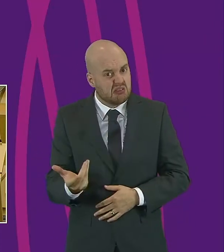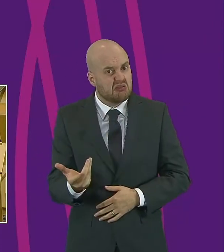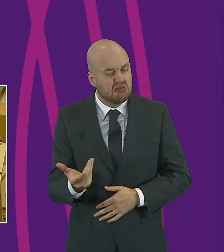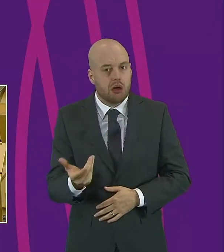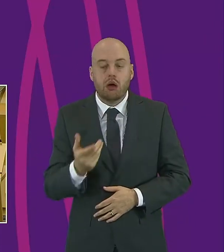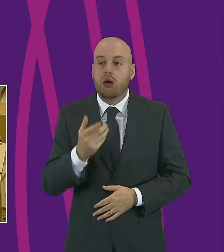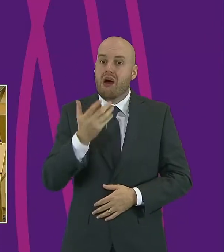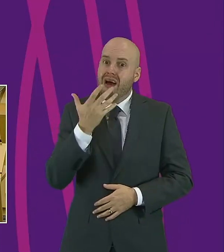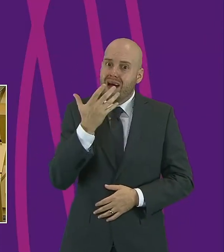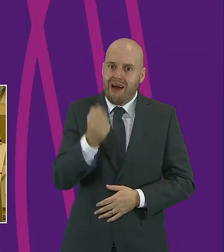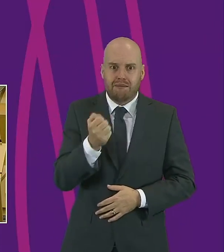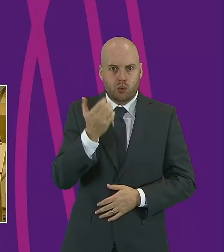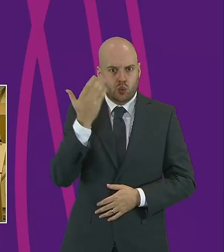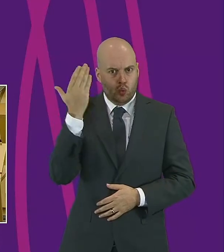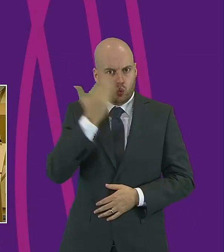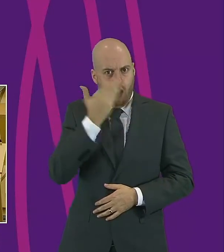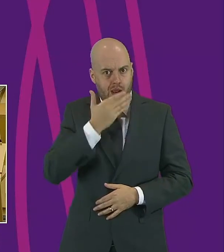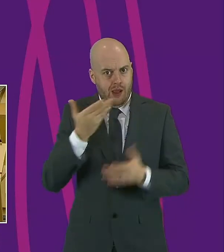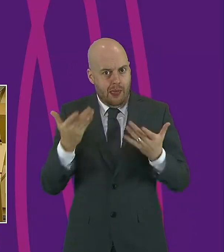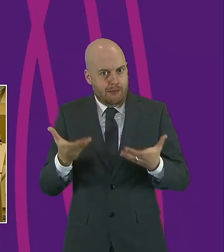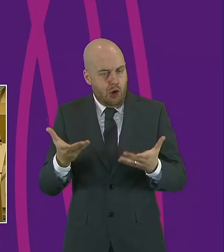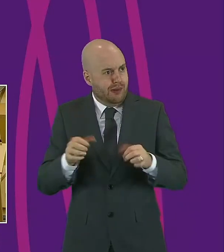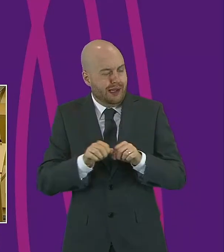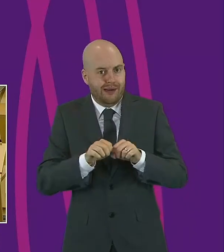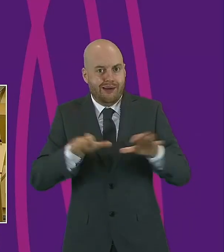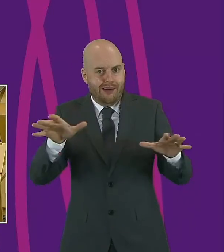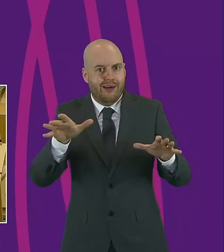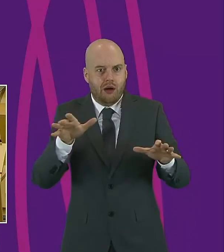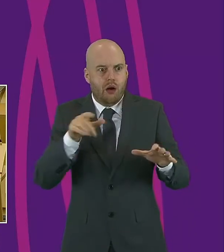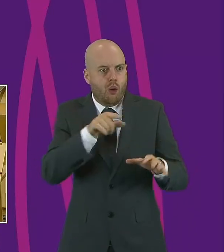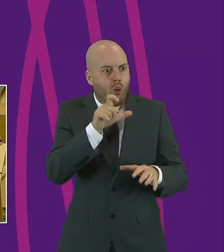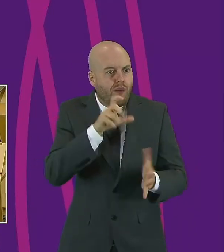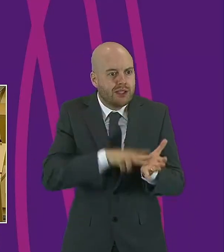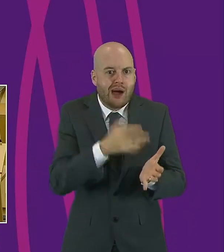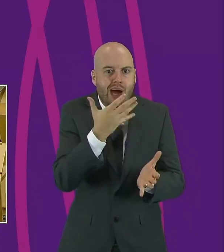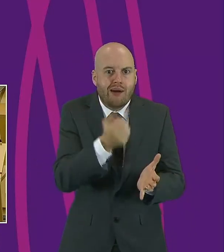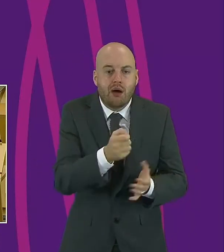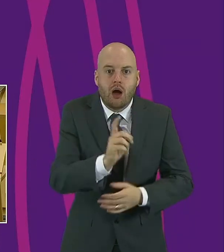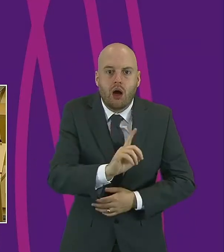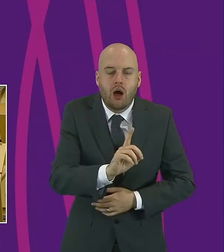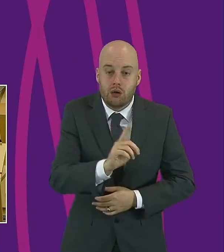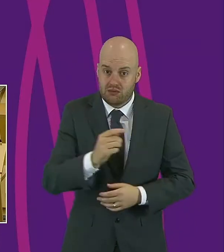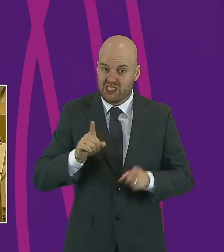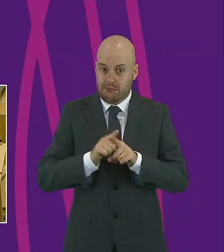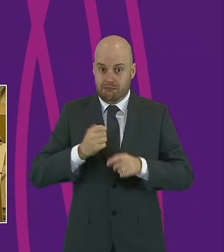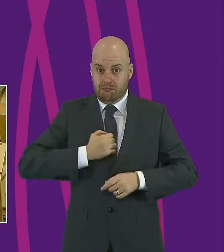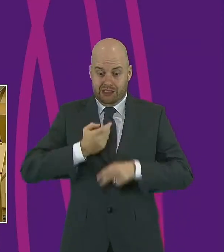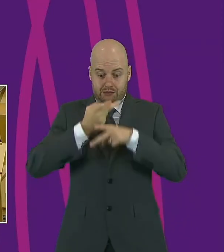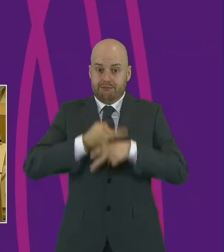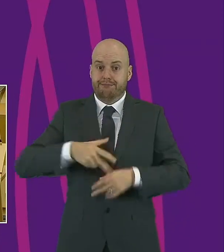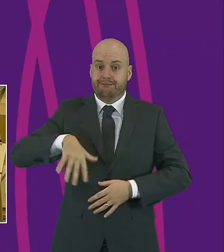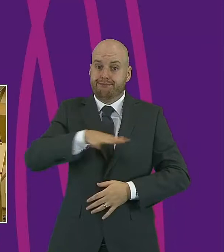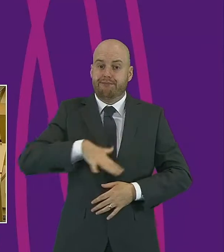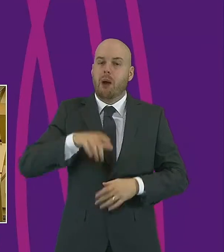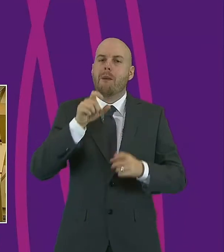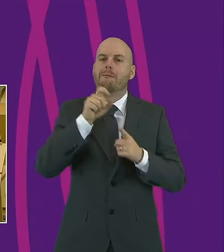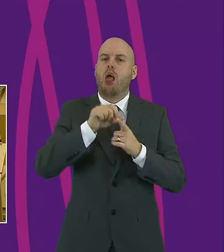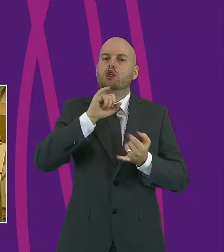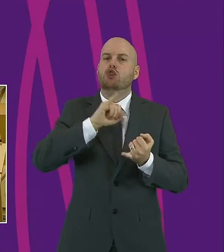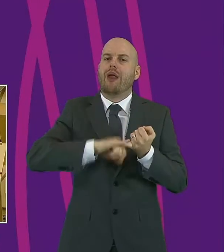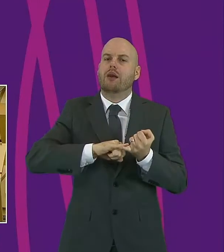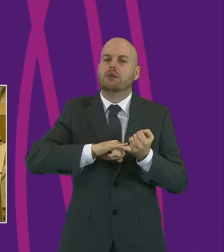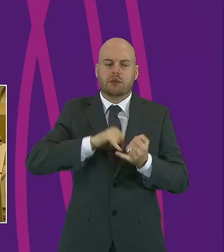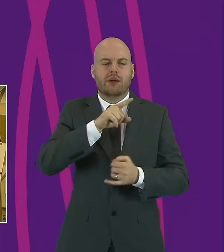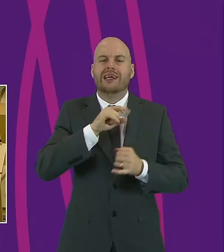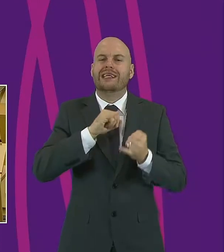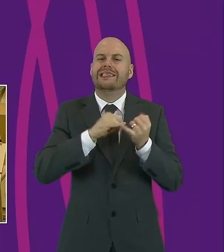cases associated with schools right now. There's one in my own constituency that was reported yesterday, St Albert's Primary in Pollokshields, where a class is